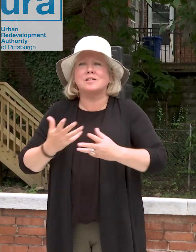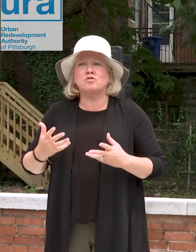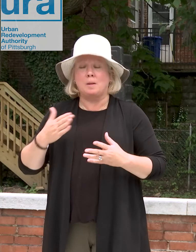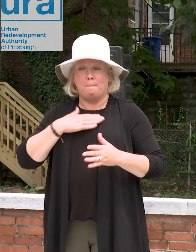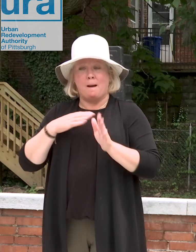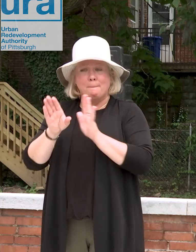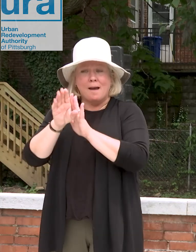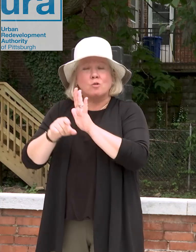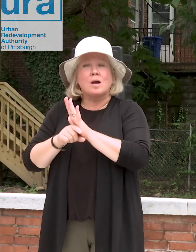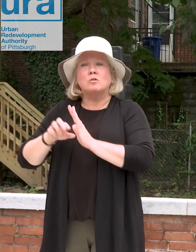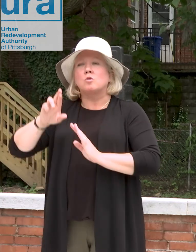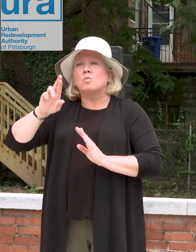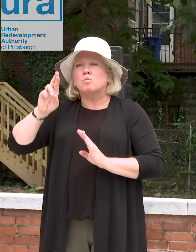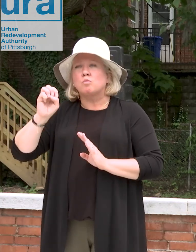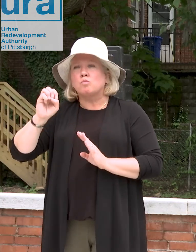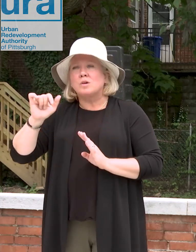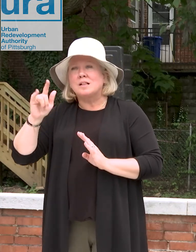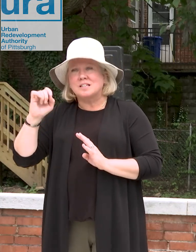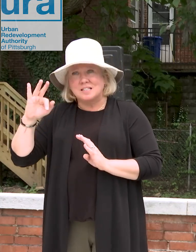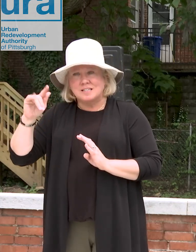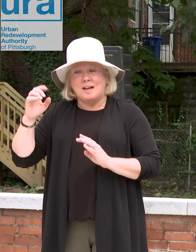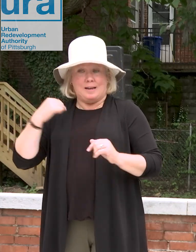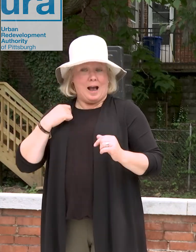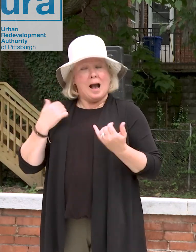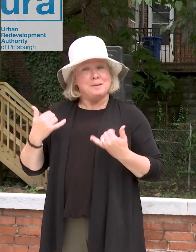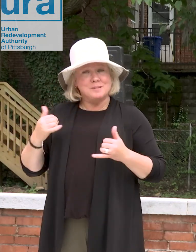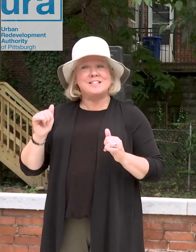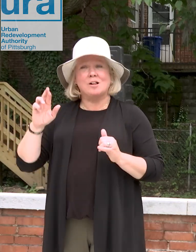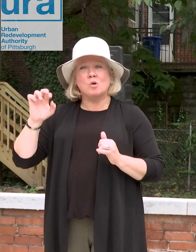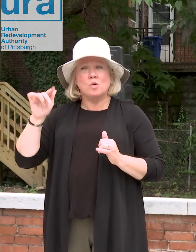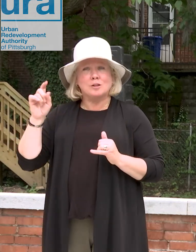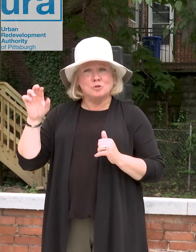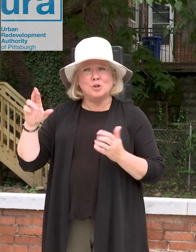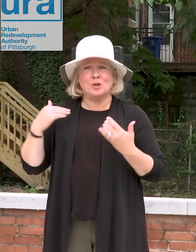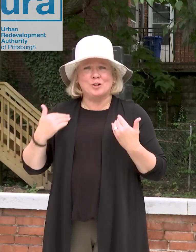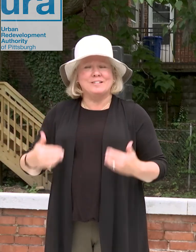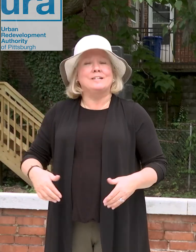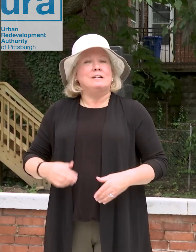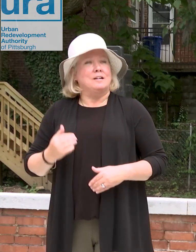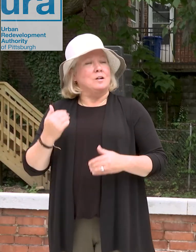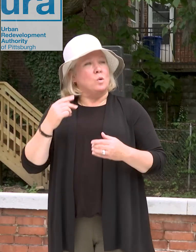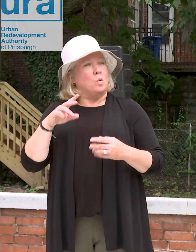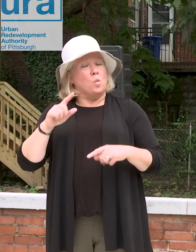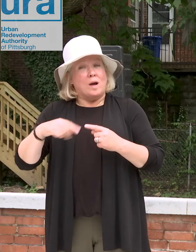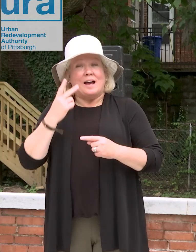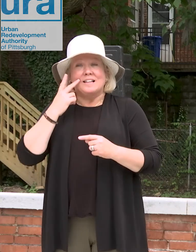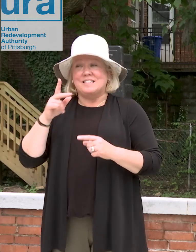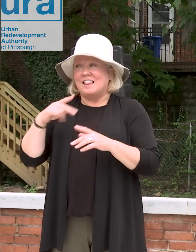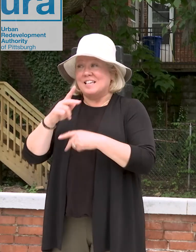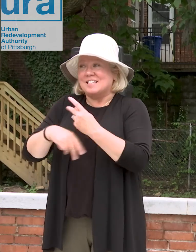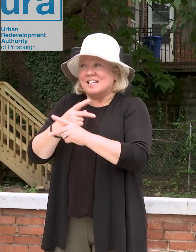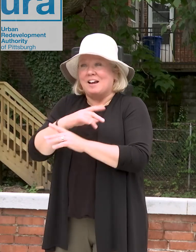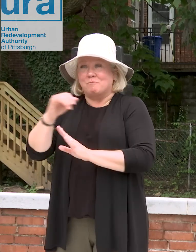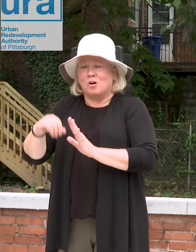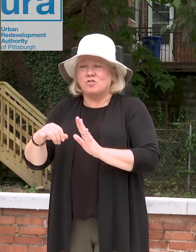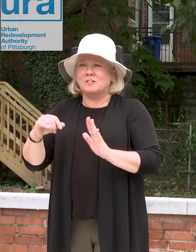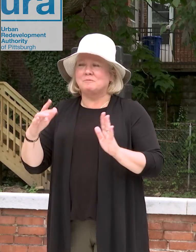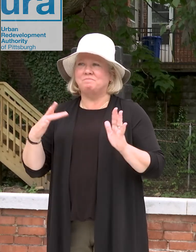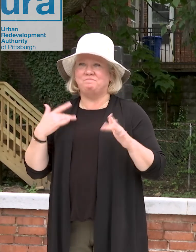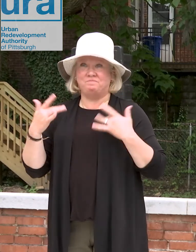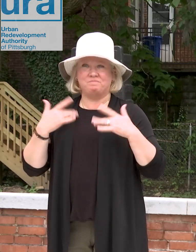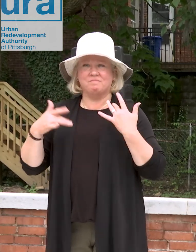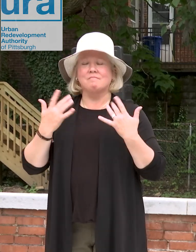real estate. I'm a realtor actually to this day. I can tell you when I see these types of projects, I get very excited